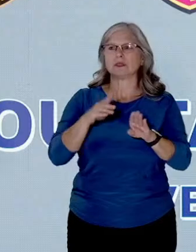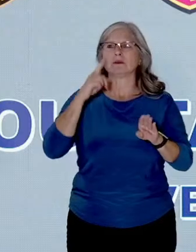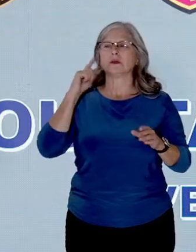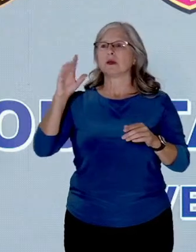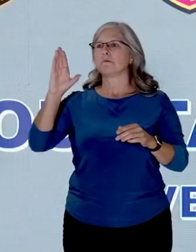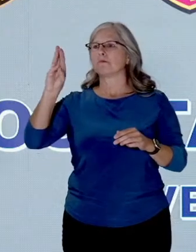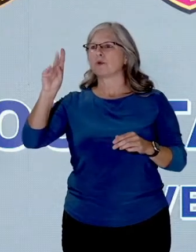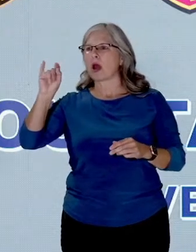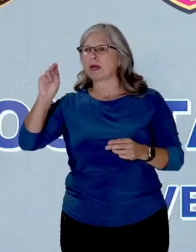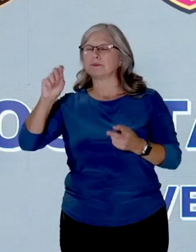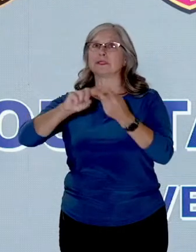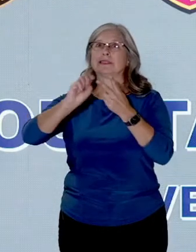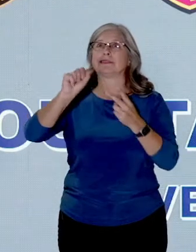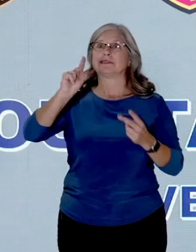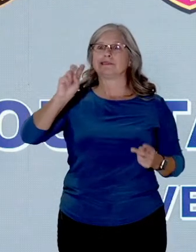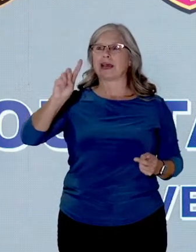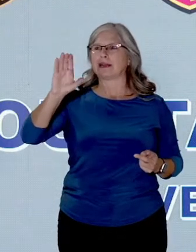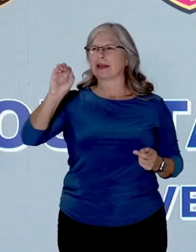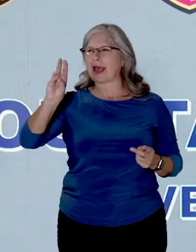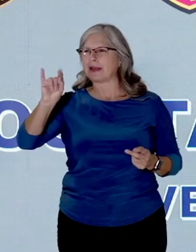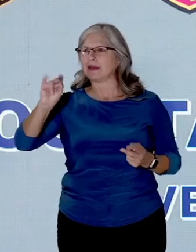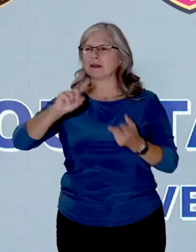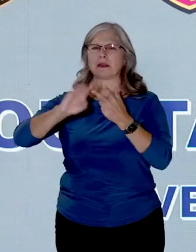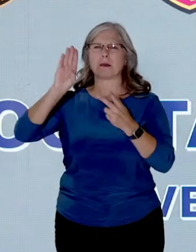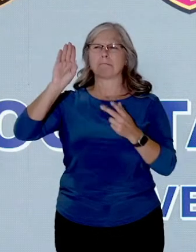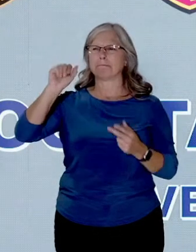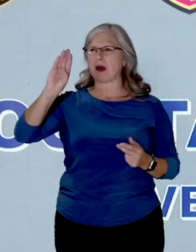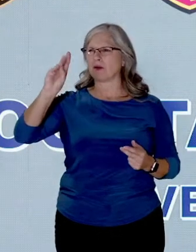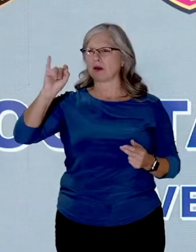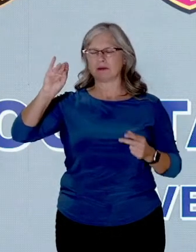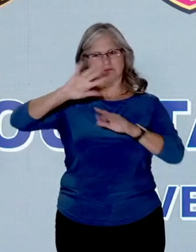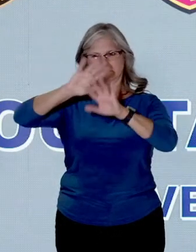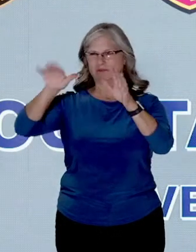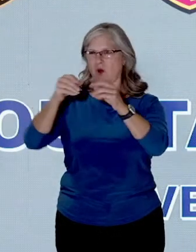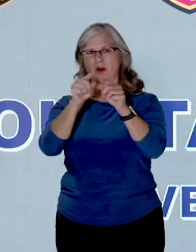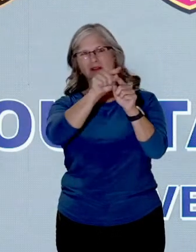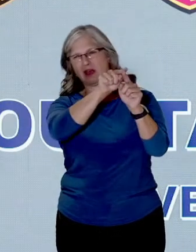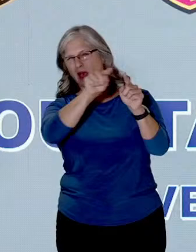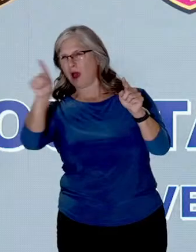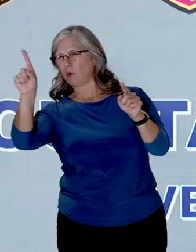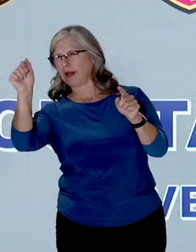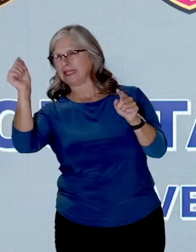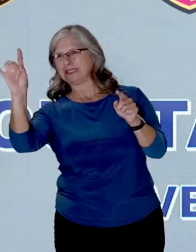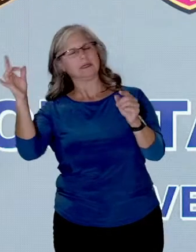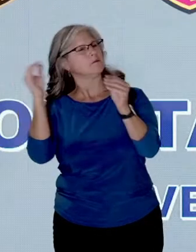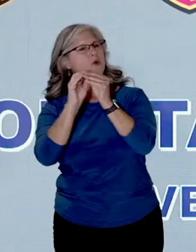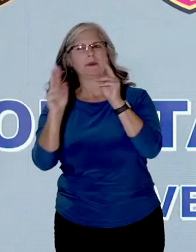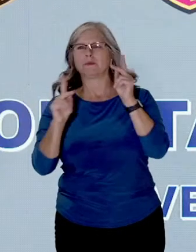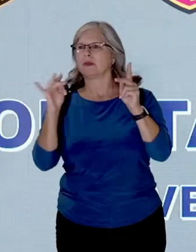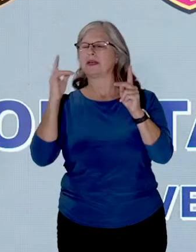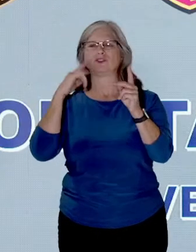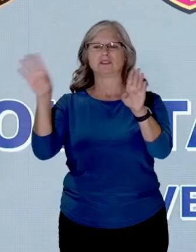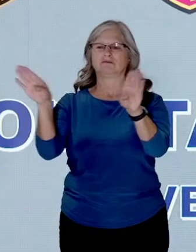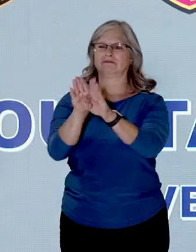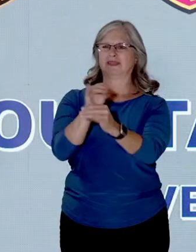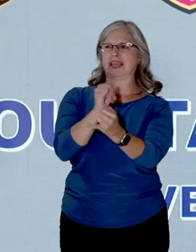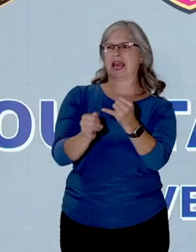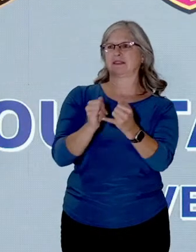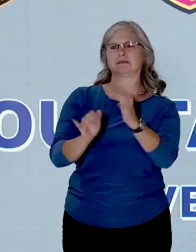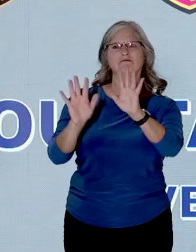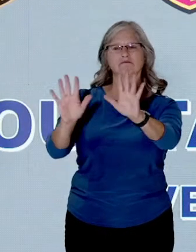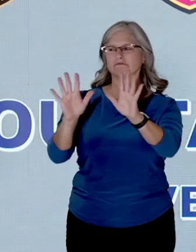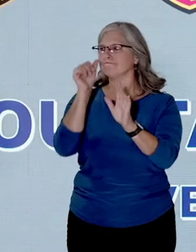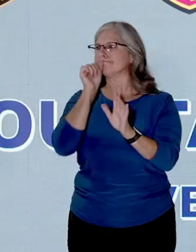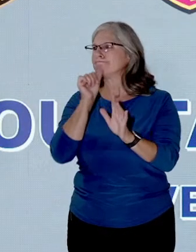Grimes, Sand Canyon, Balcom, etc., all the way down the 118, which takes way more personnel than blocking off the ends. So bear with us.